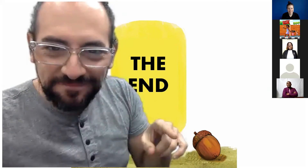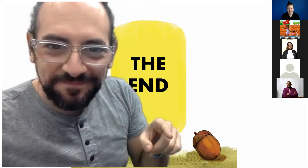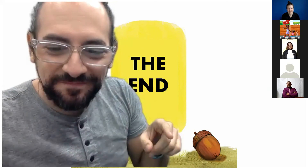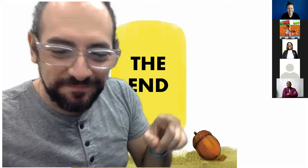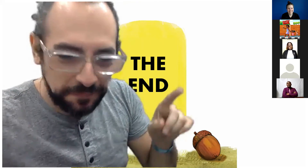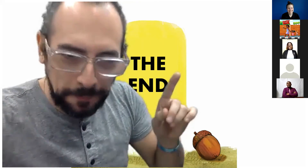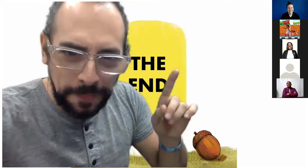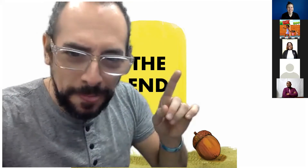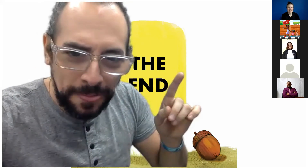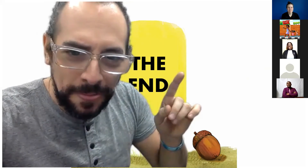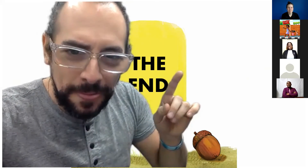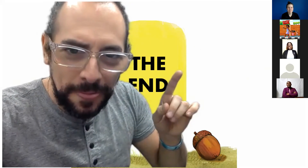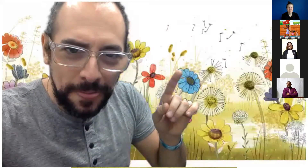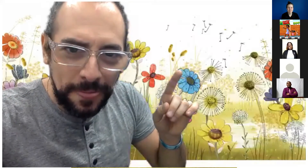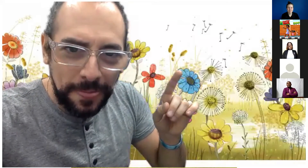big.